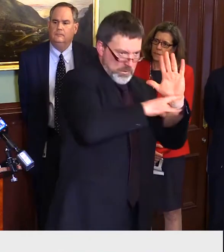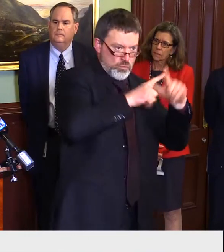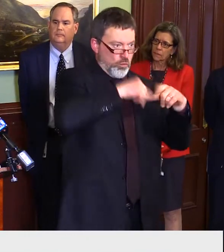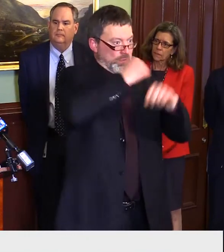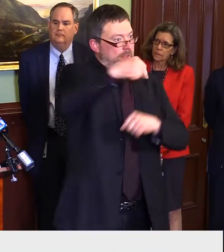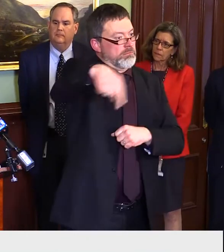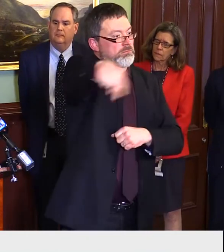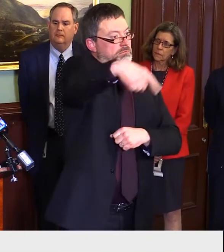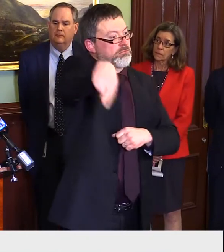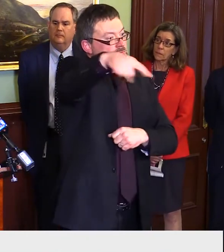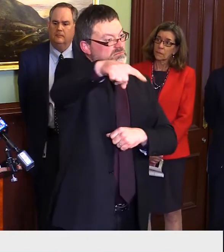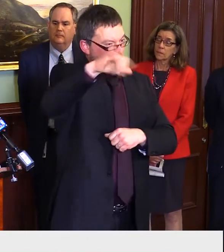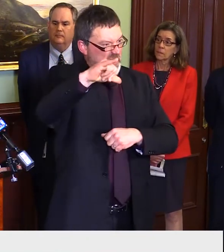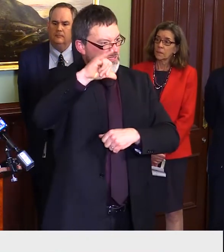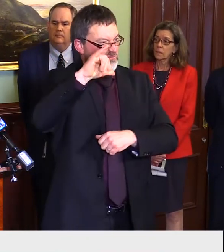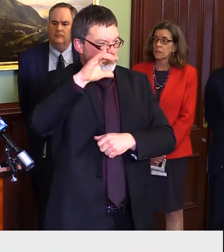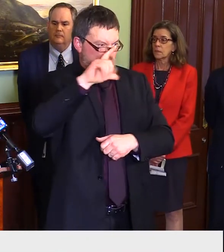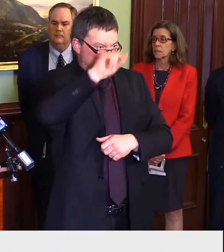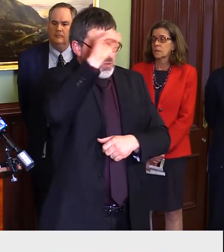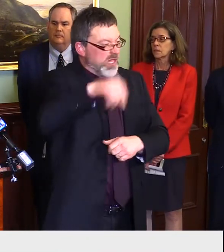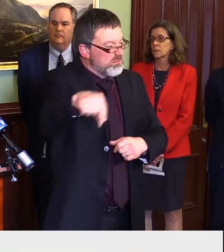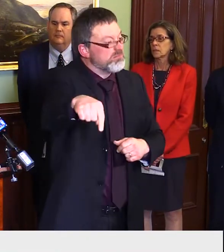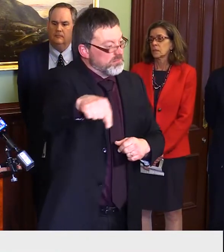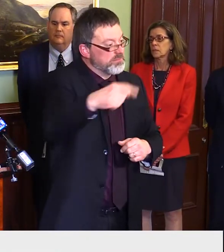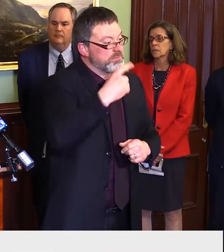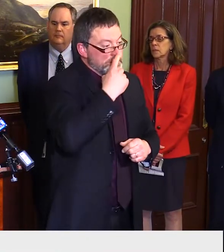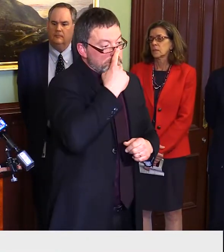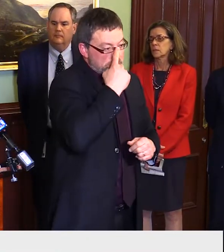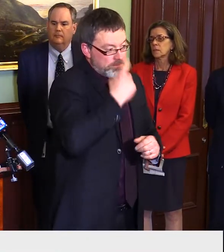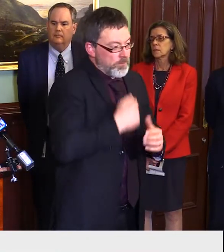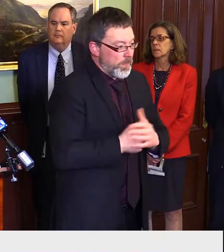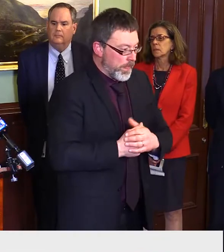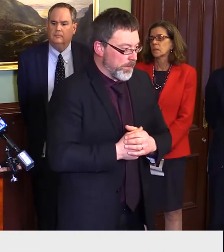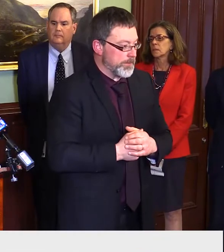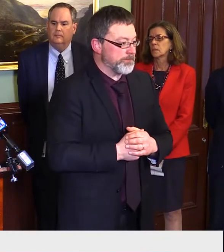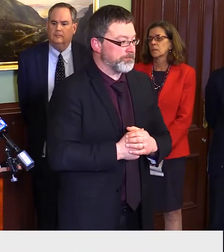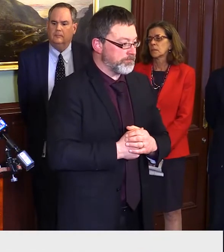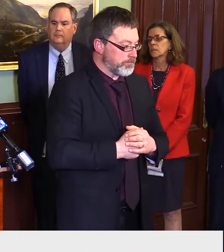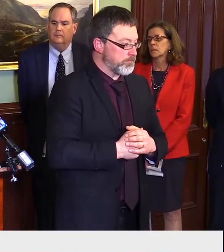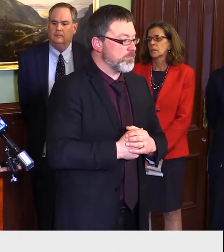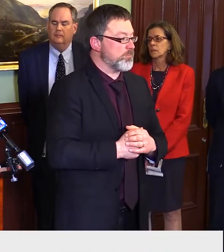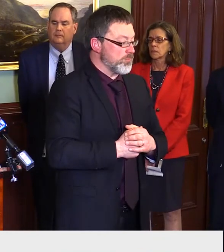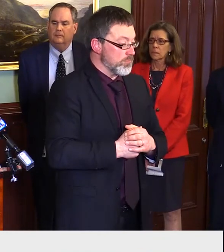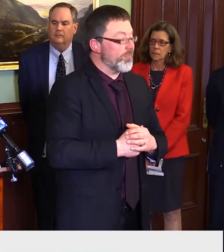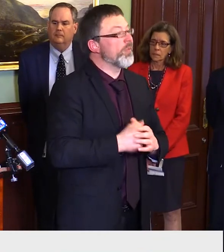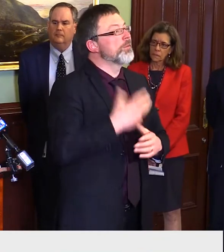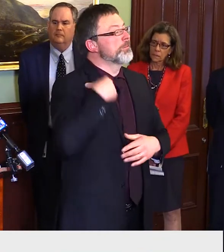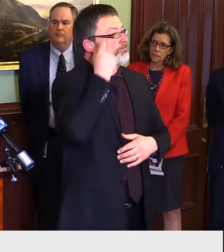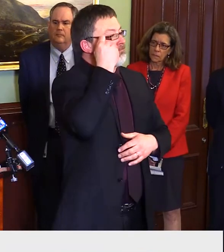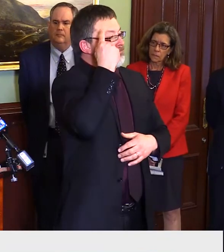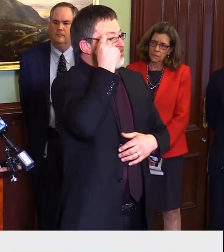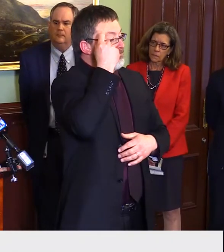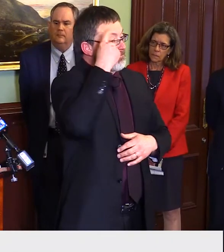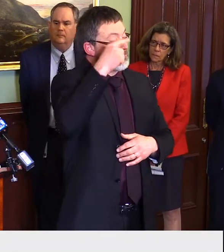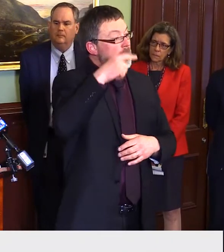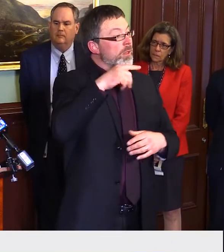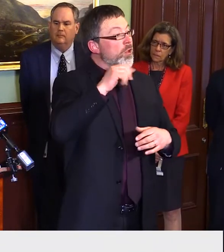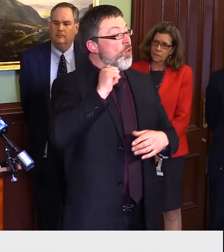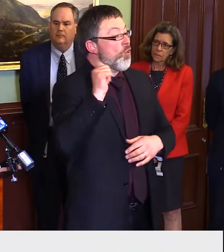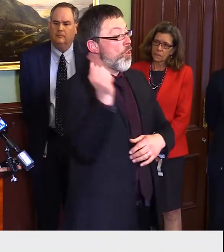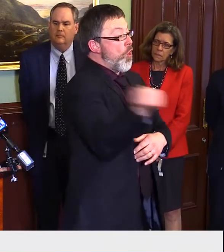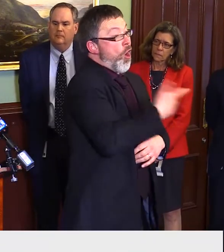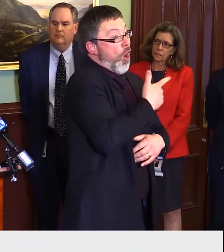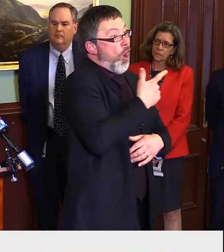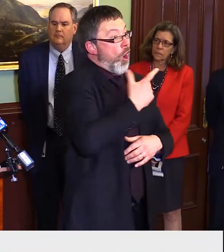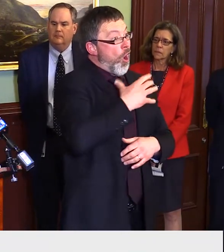their own homes and communities across the state. It's important that all those providers that are offering services to